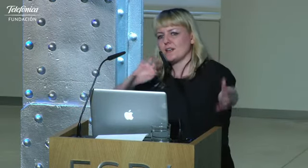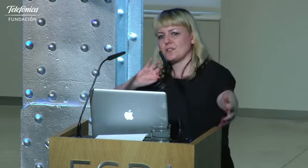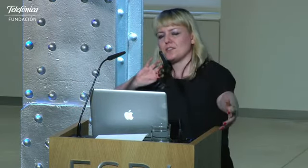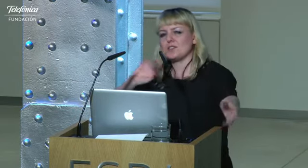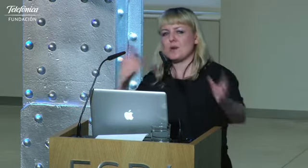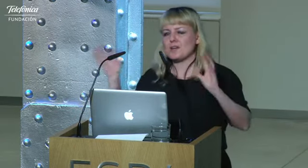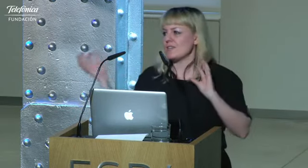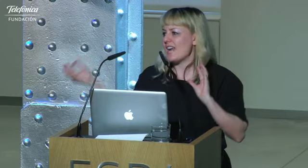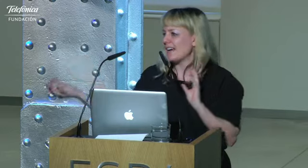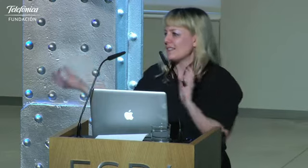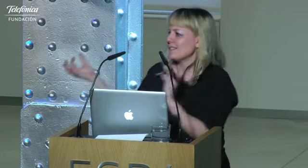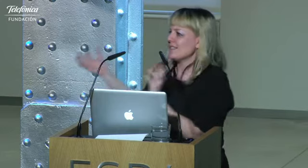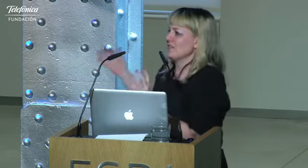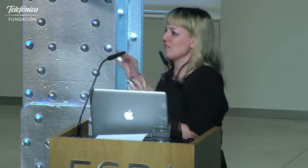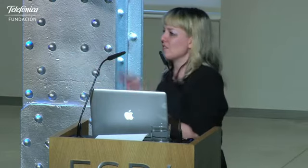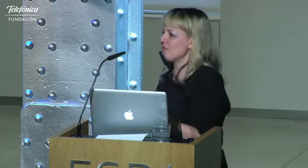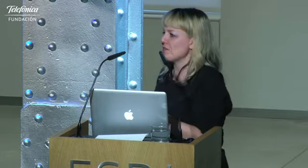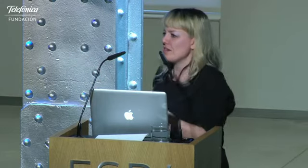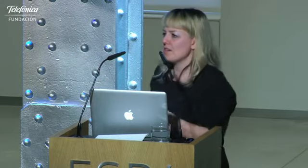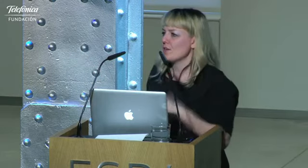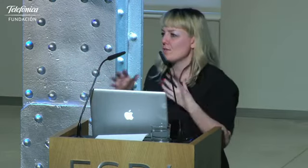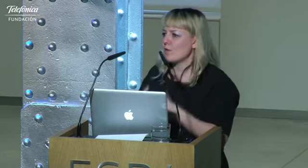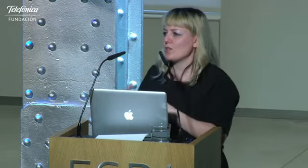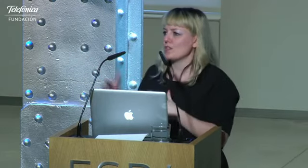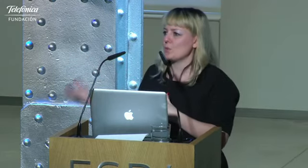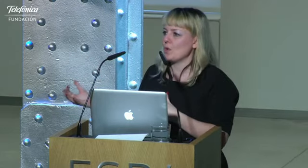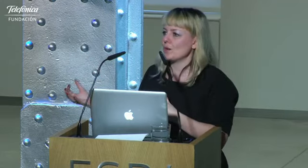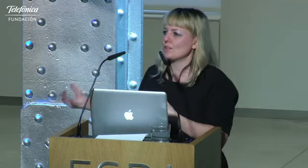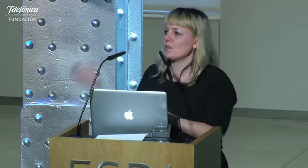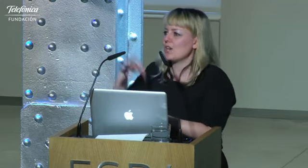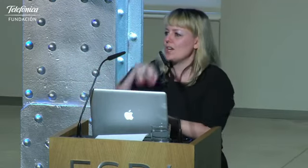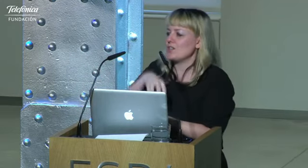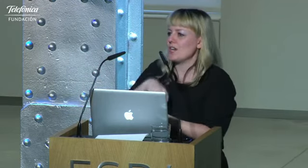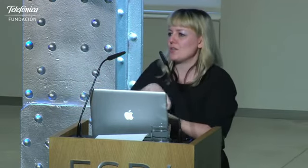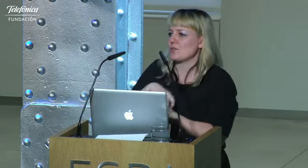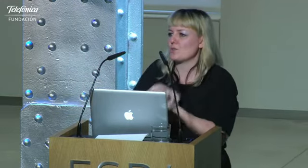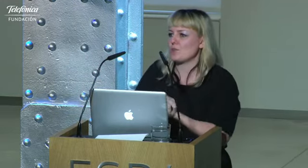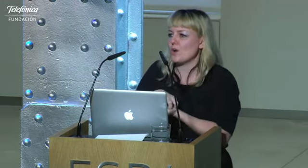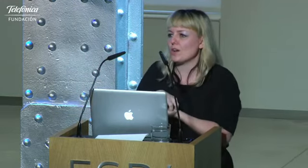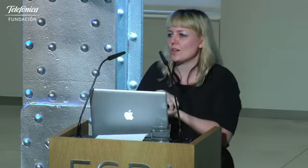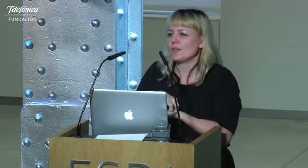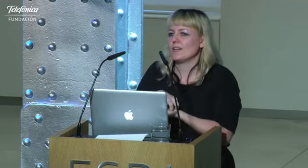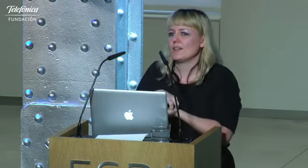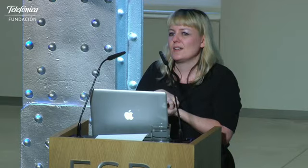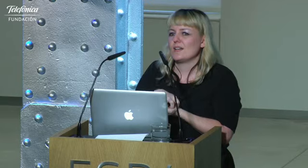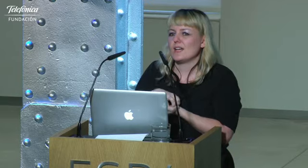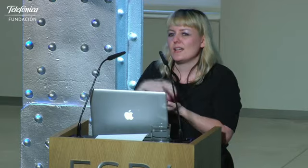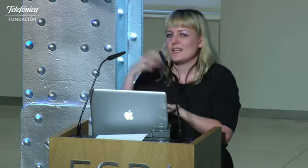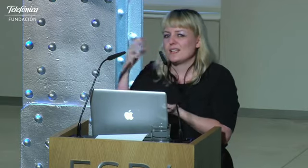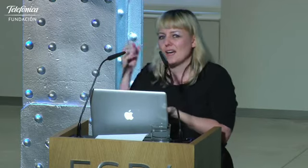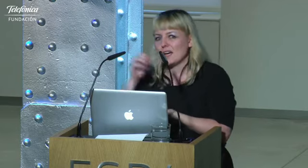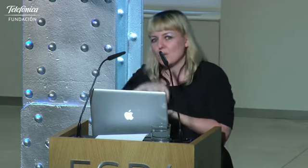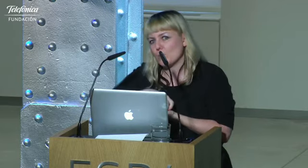the situating of the actors and the scenery for this work. So it changed the nature of the work.